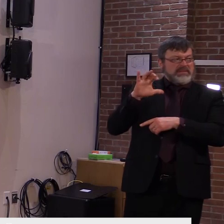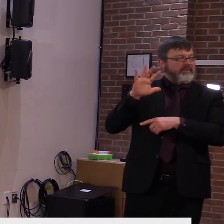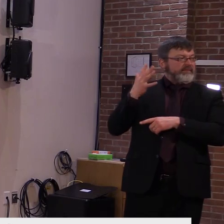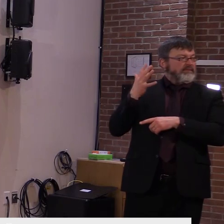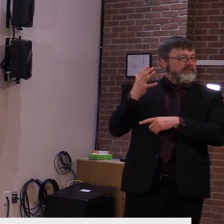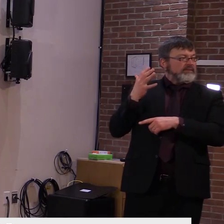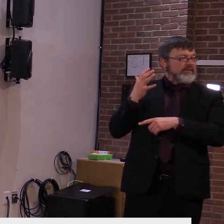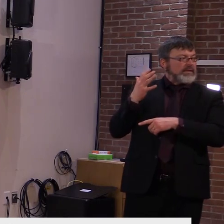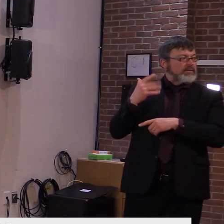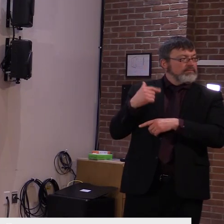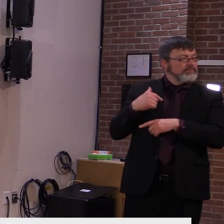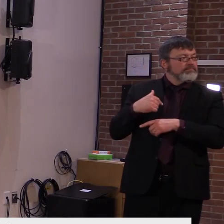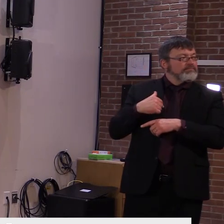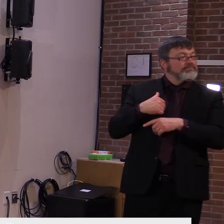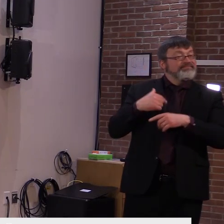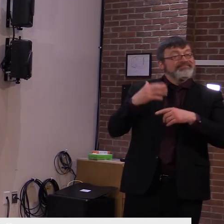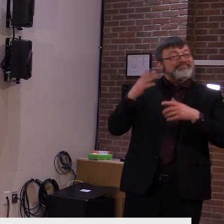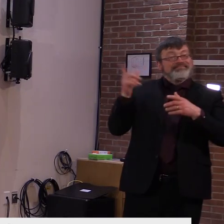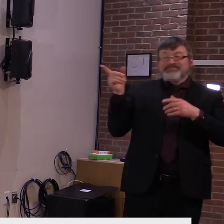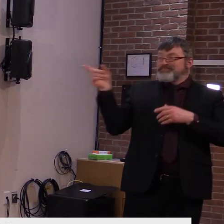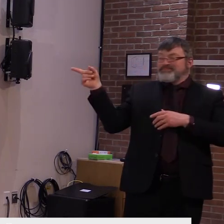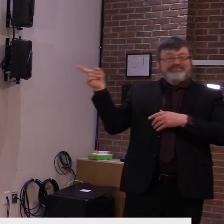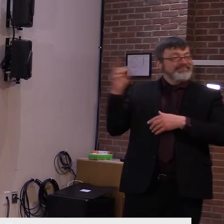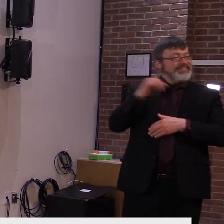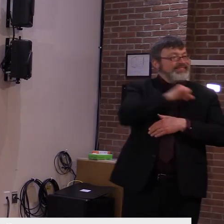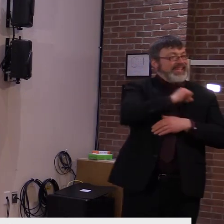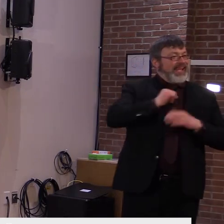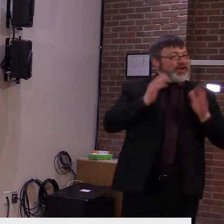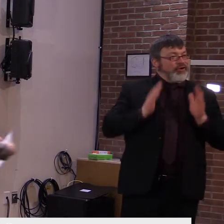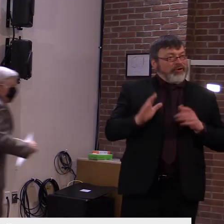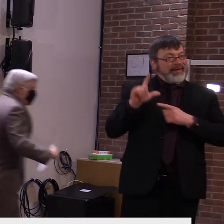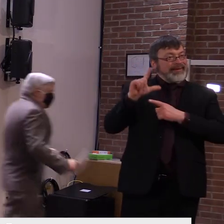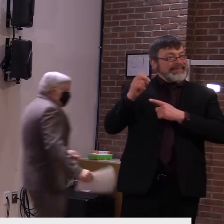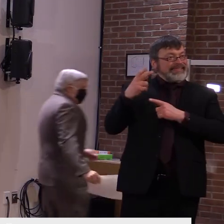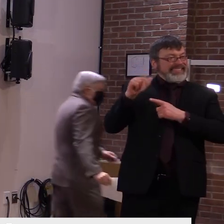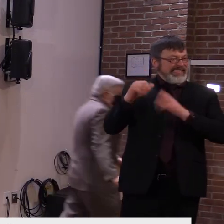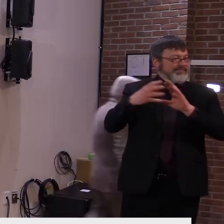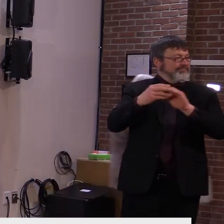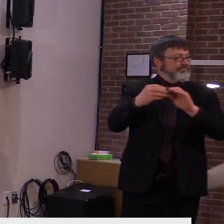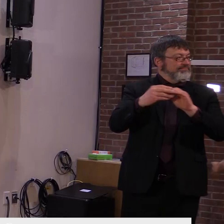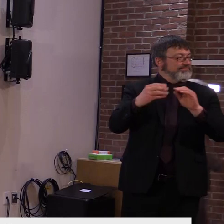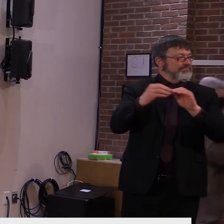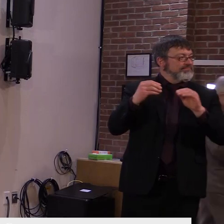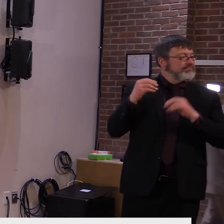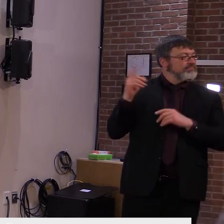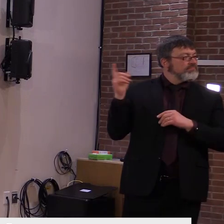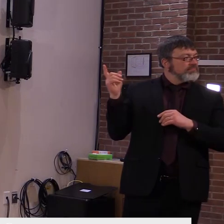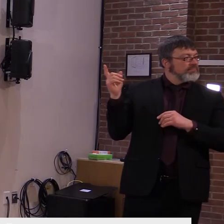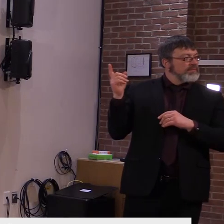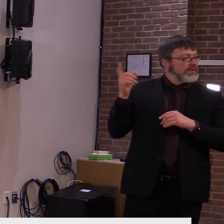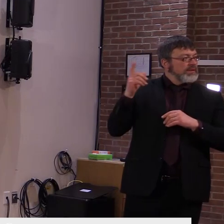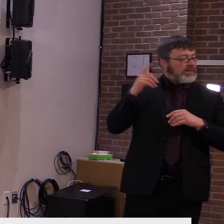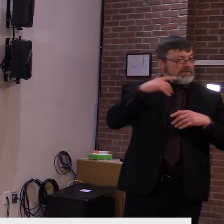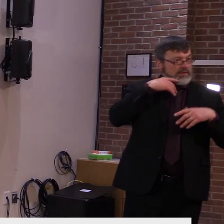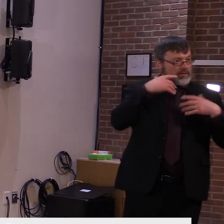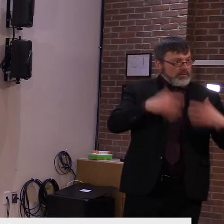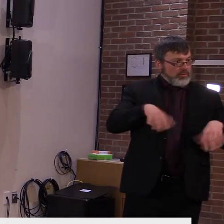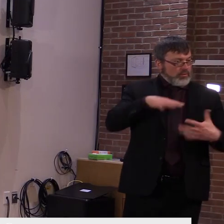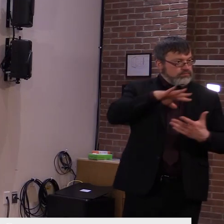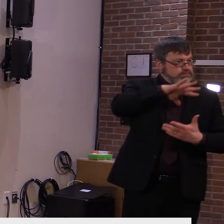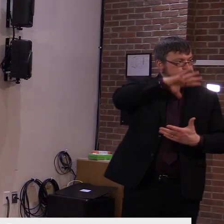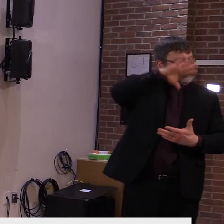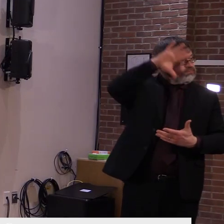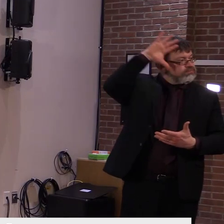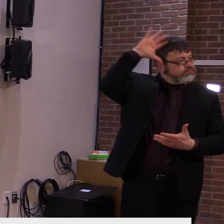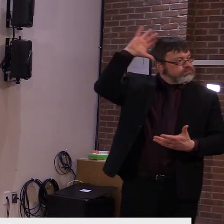money, and $400 million you didn't expect a couple of days ago. What's that gonna do? Well,